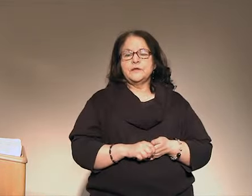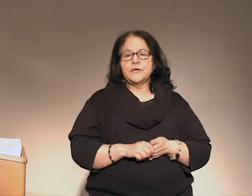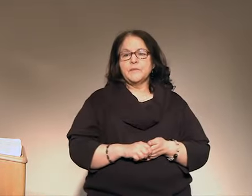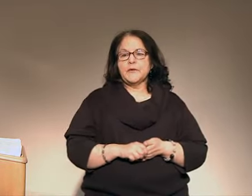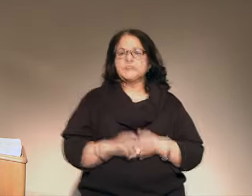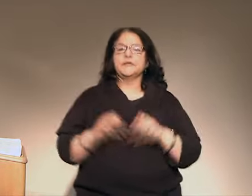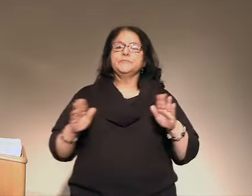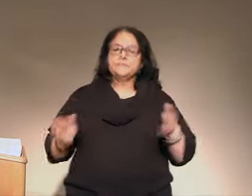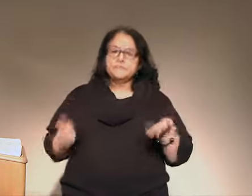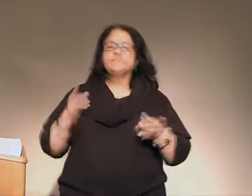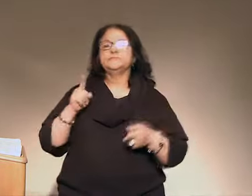again, might say,